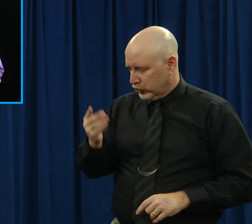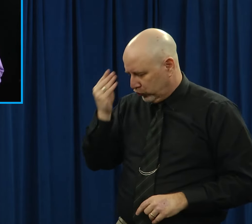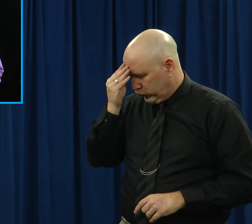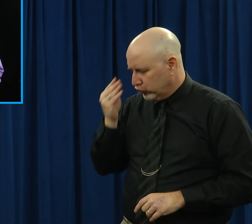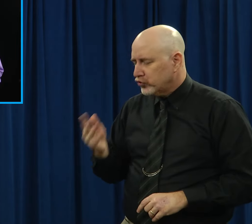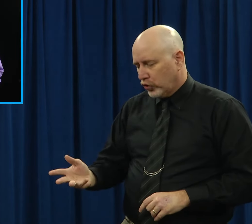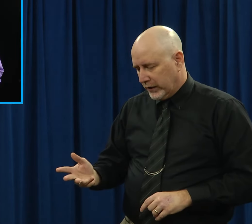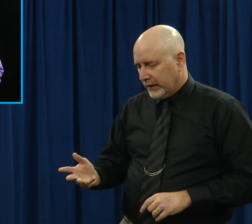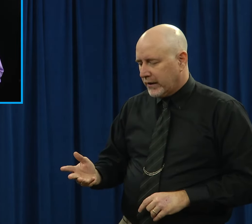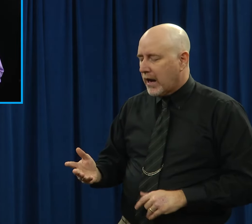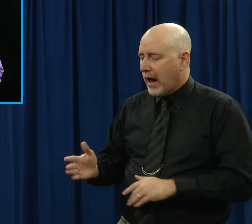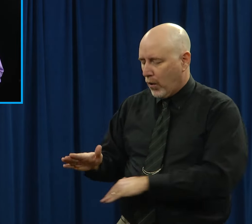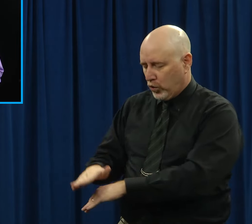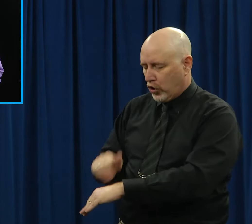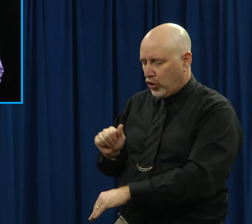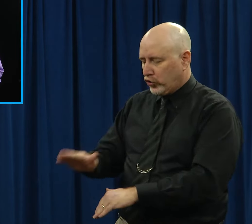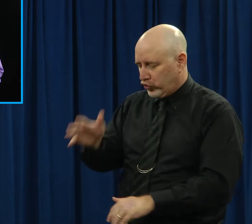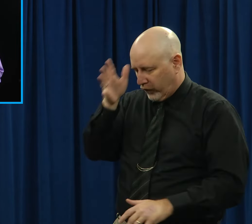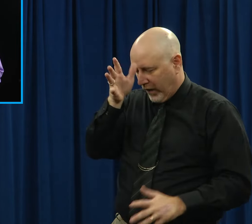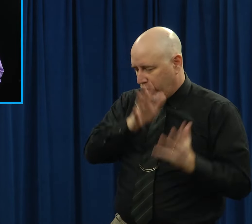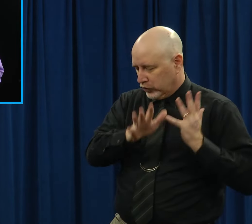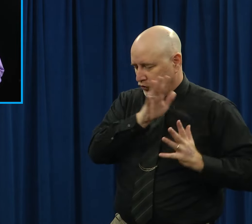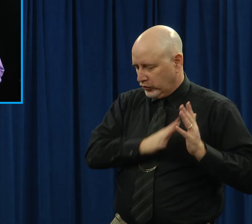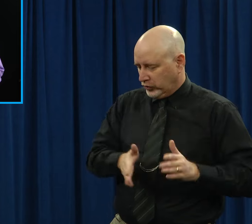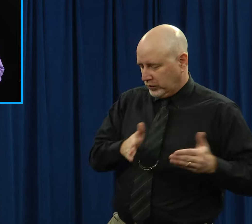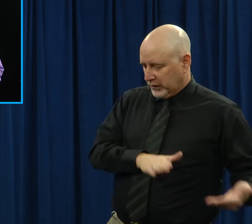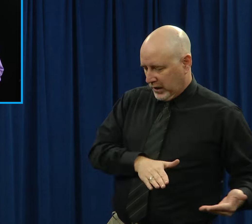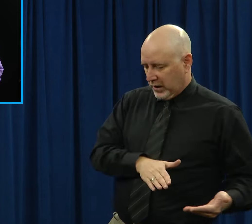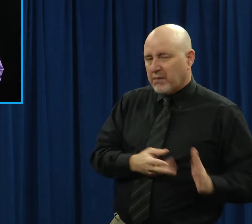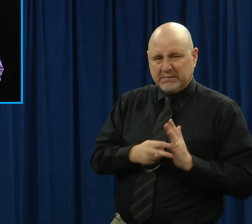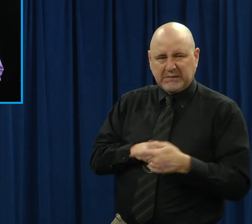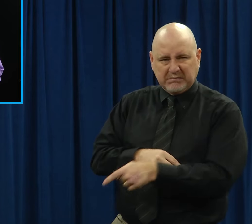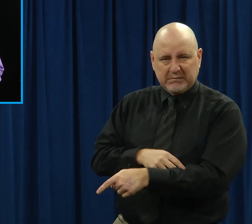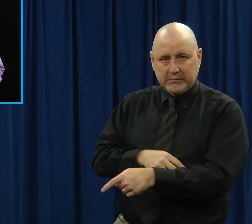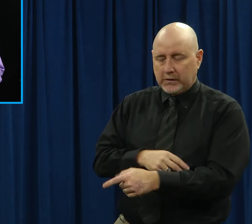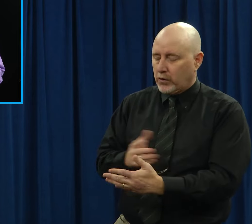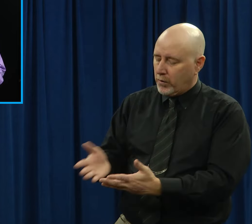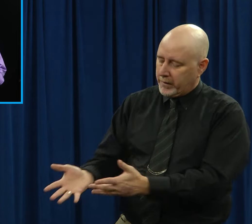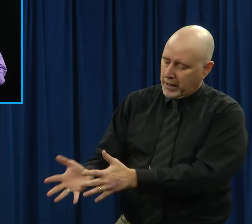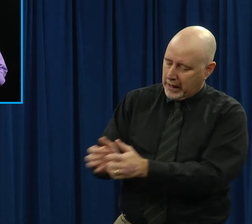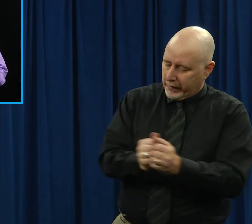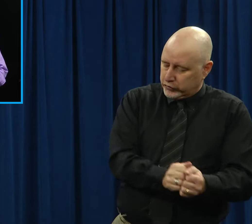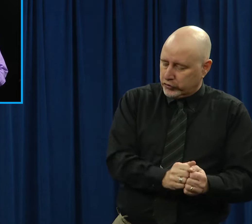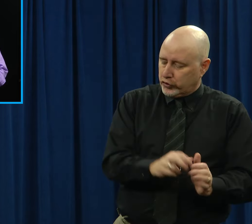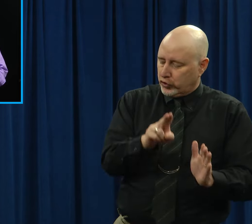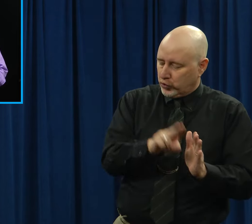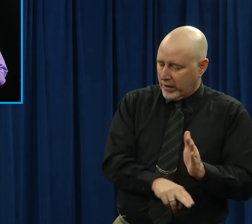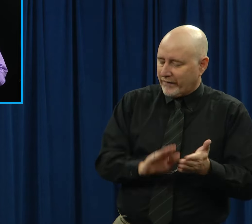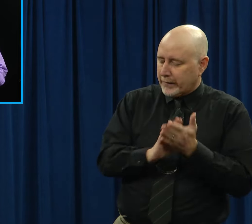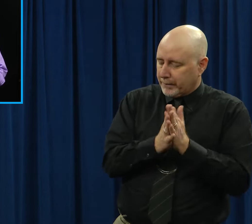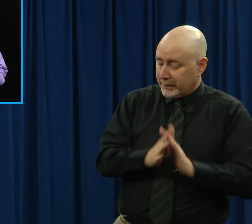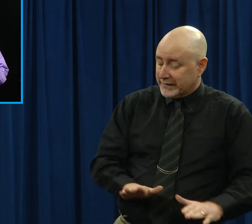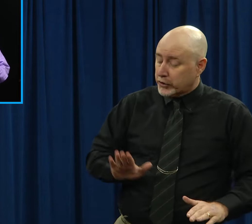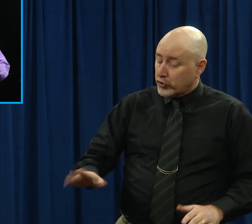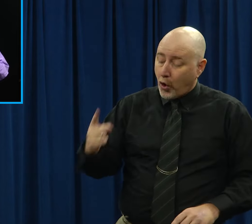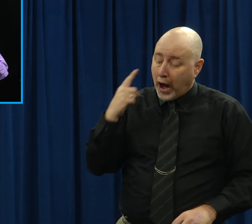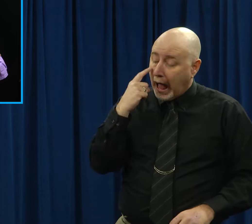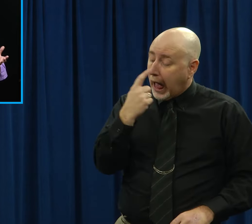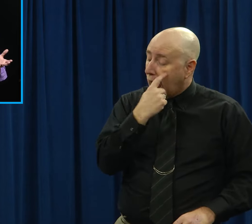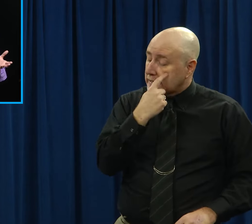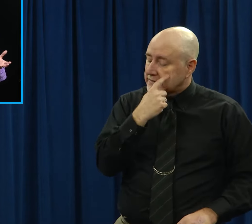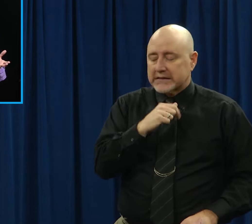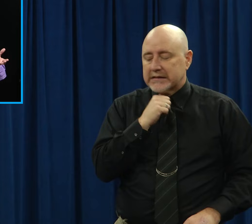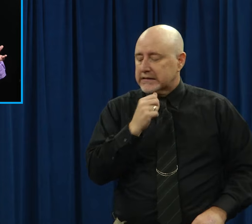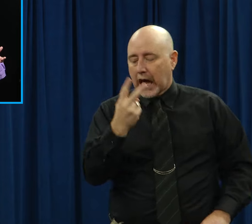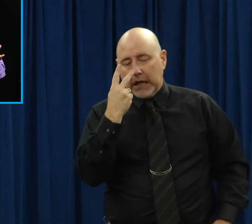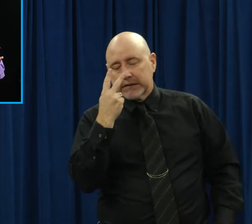He said, "Surely I will gather you unto your fathers." That is, you're going to die. "You shall be gathered to your grave in peace, and